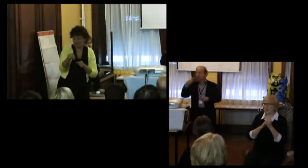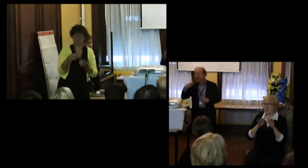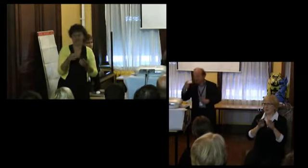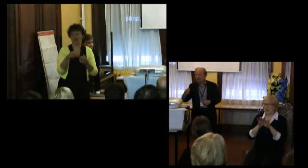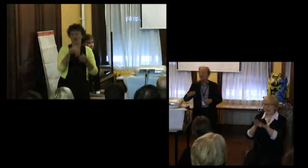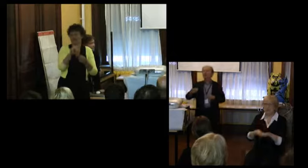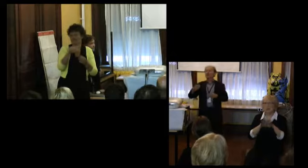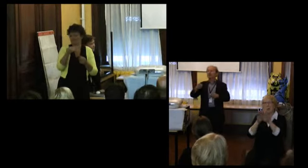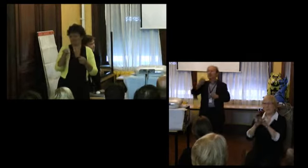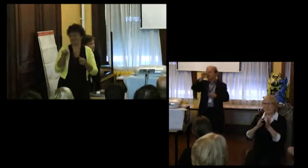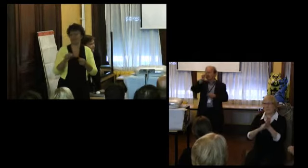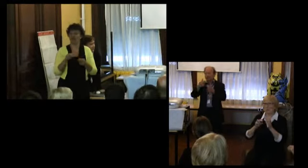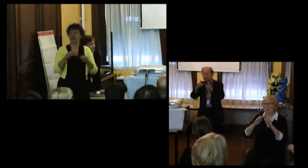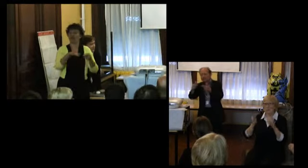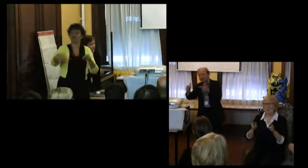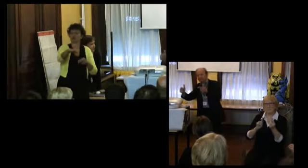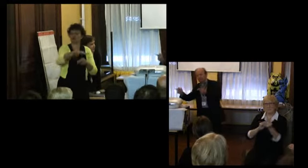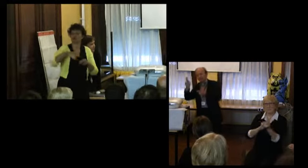National Museum meetings,